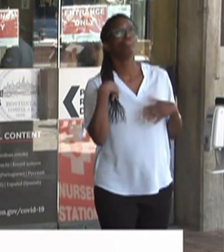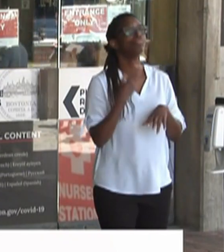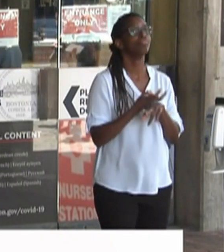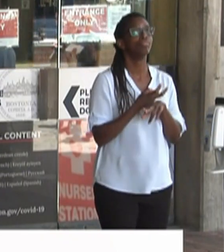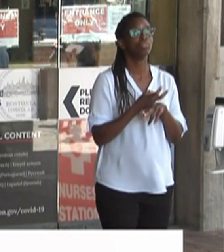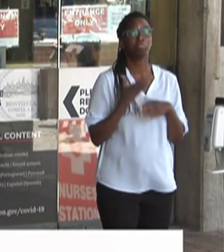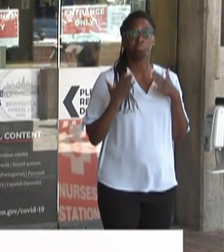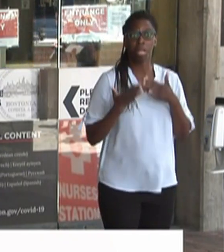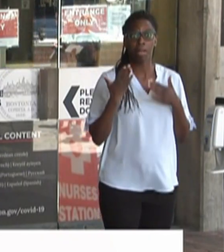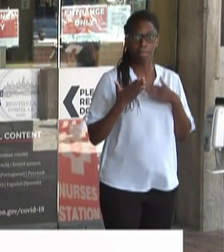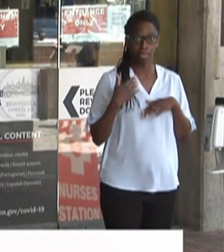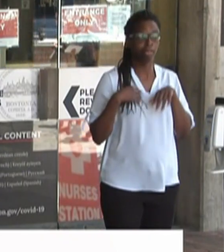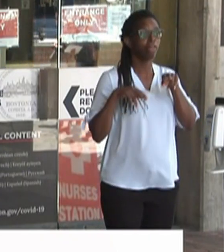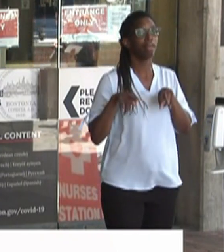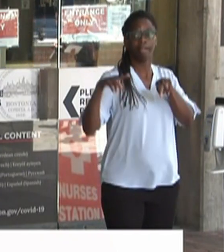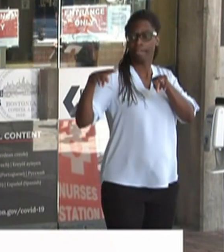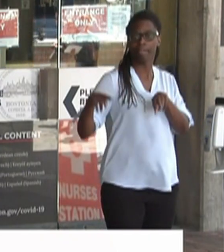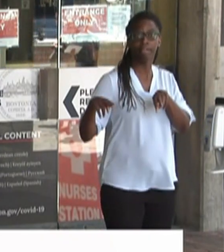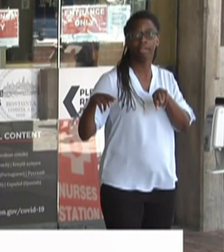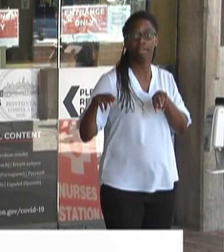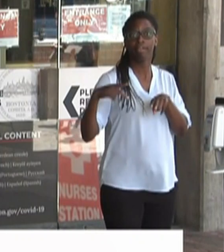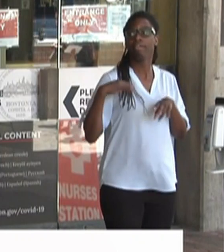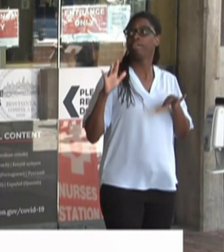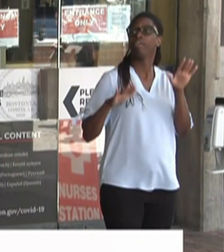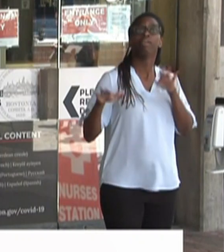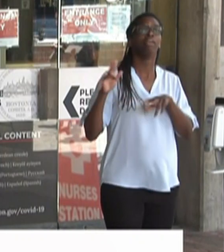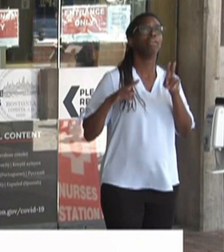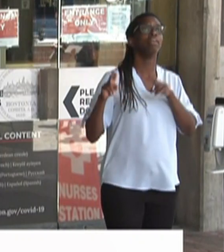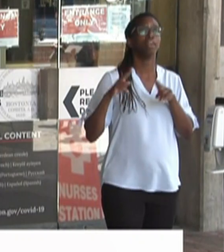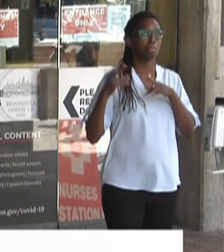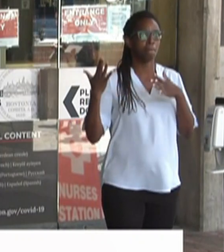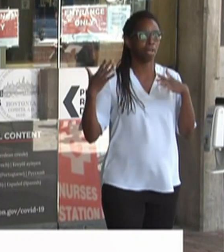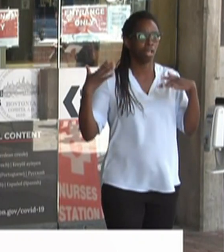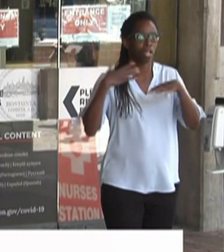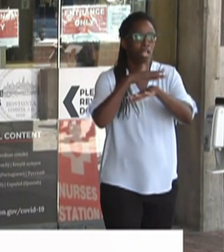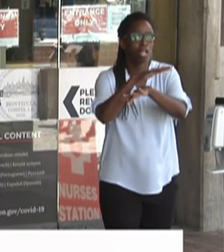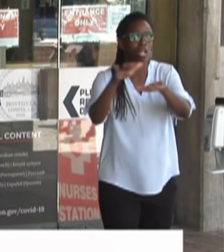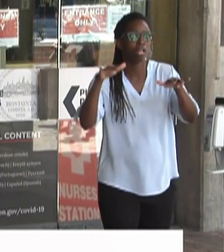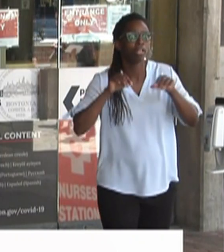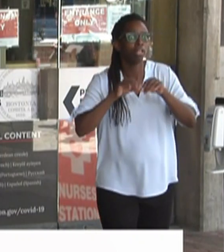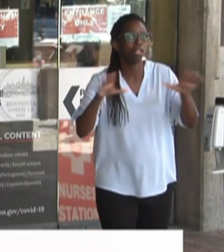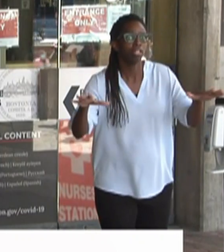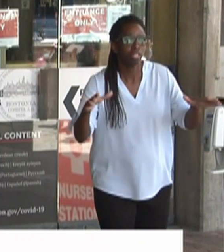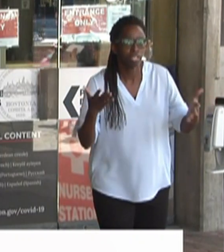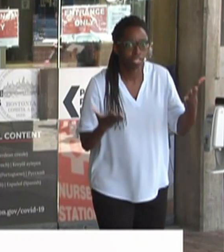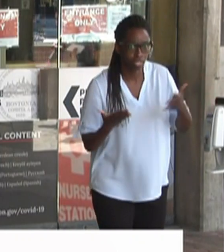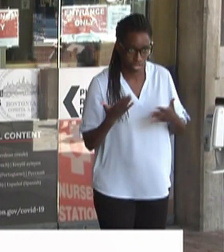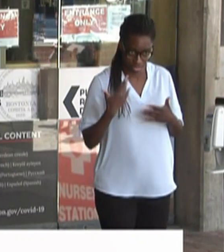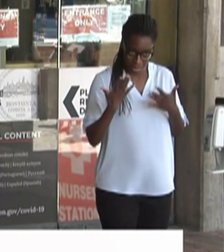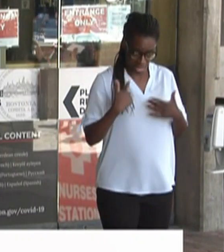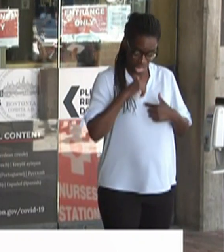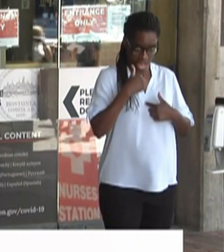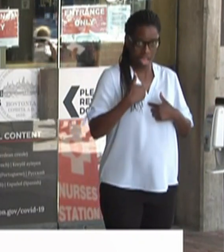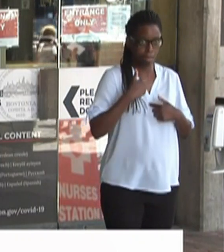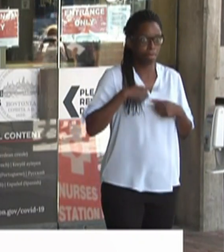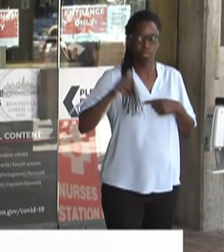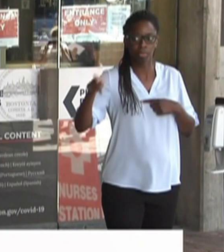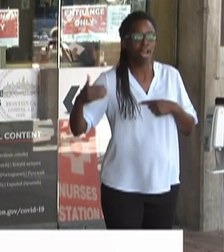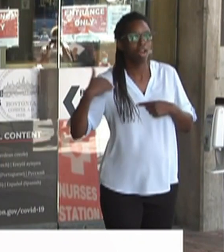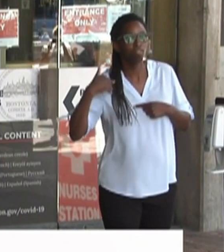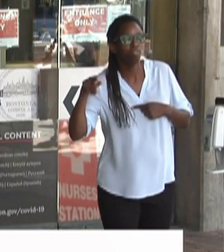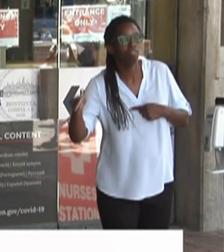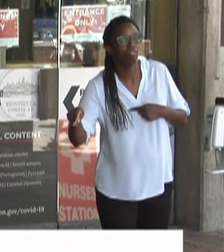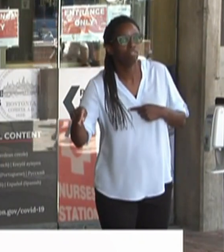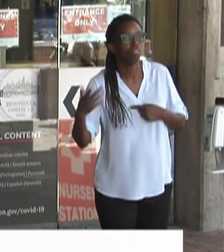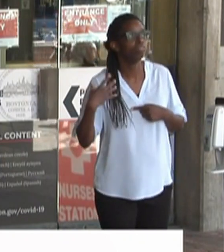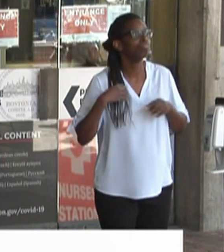restaurant. That means playing soccer in a park. That means hanging on the corner. That means whatever it might be. The Biogen conference really, I think, taught